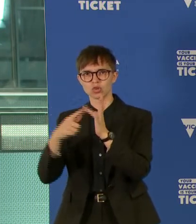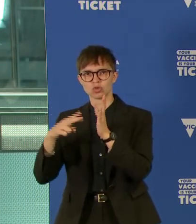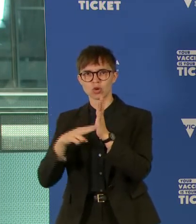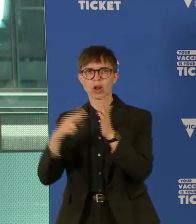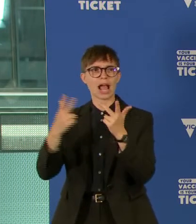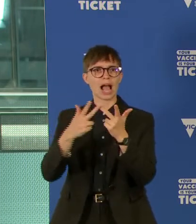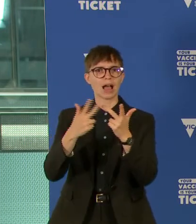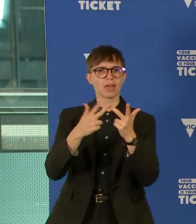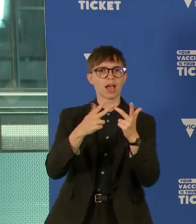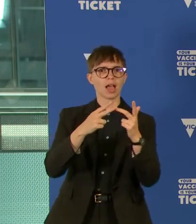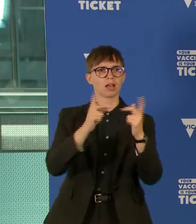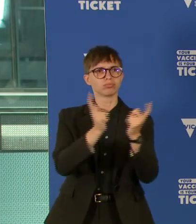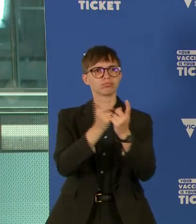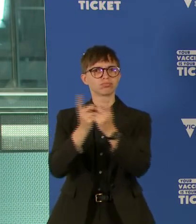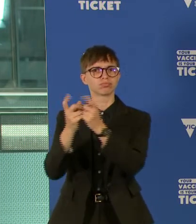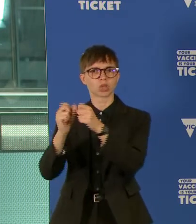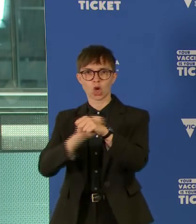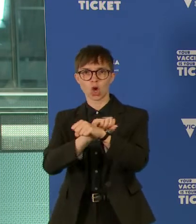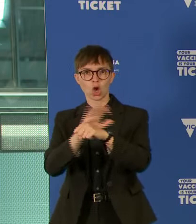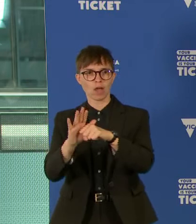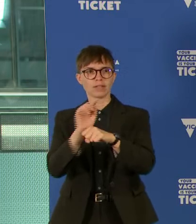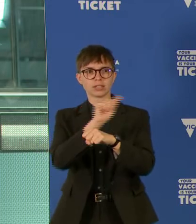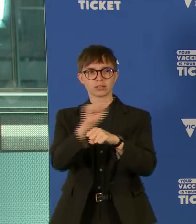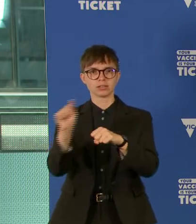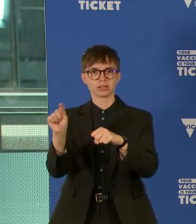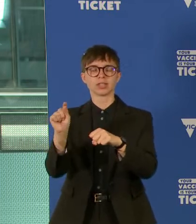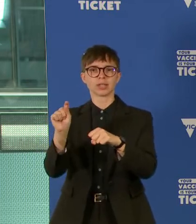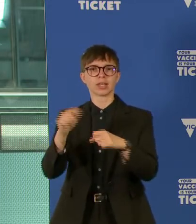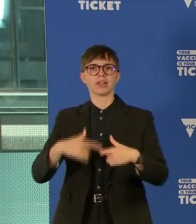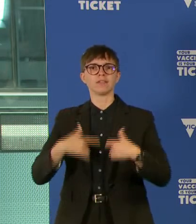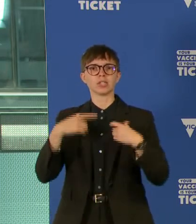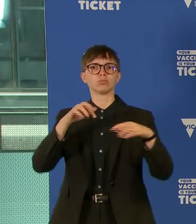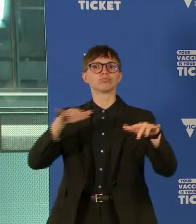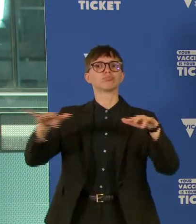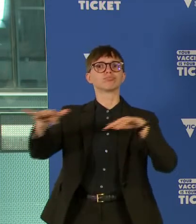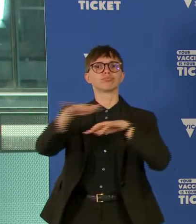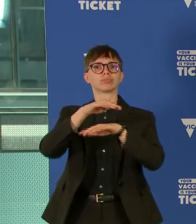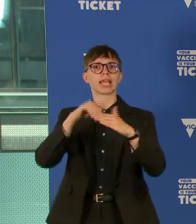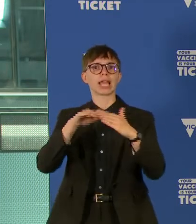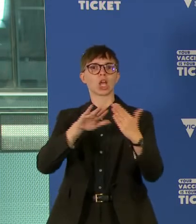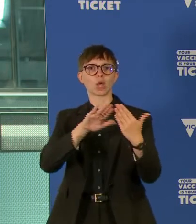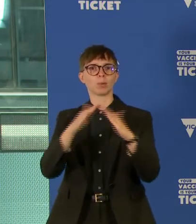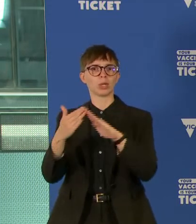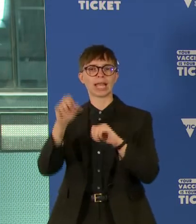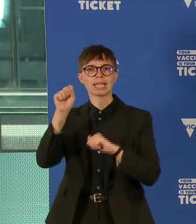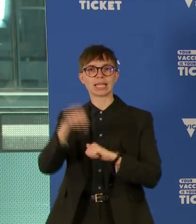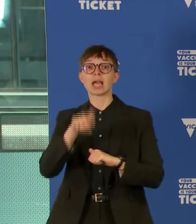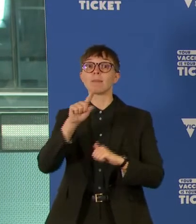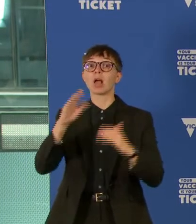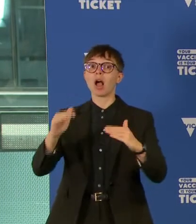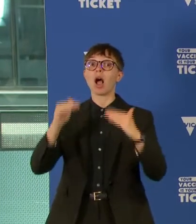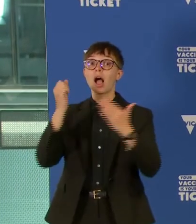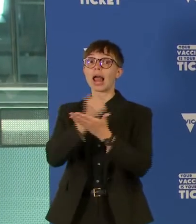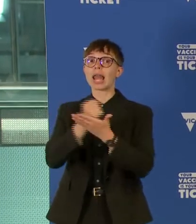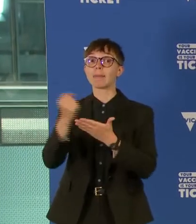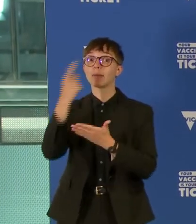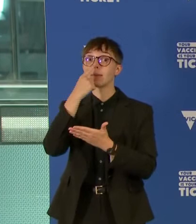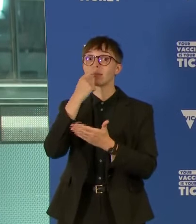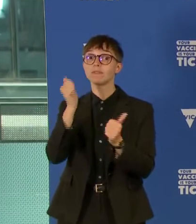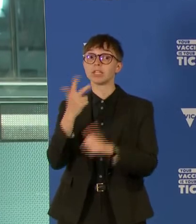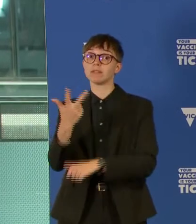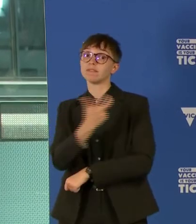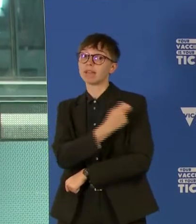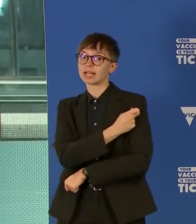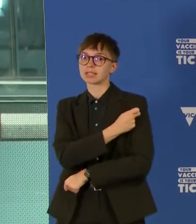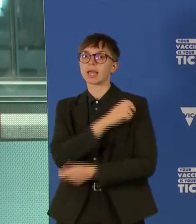vaccination, that gives us the certainty to take these measures. What's around the corner, we'll continue to monitor that, and